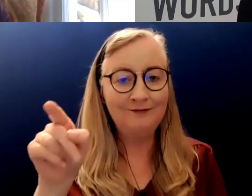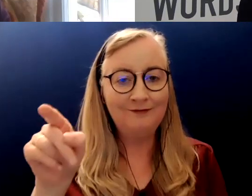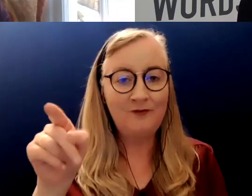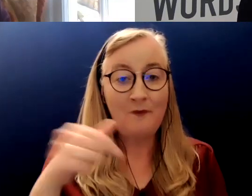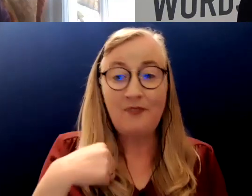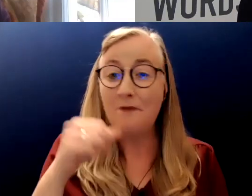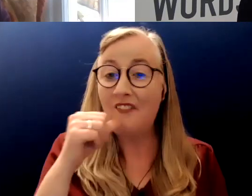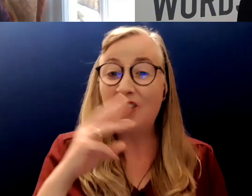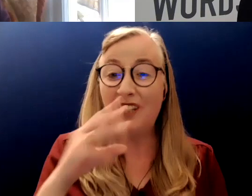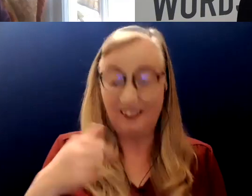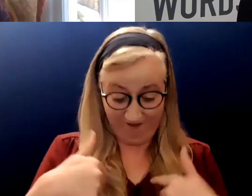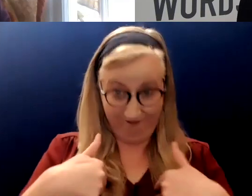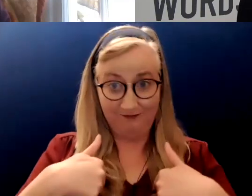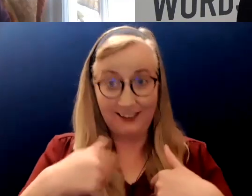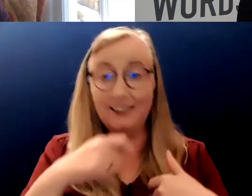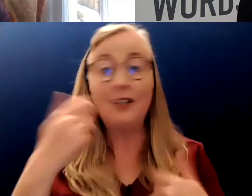words were, "I'm sorry,"